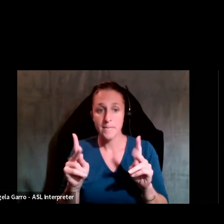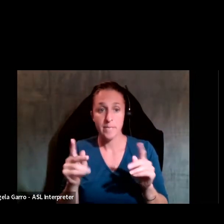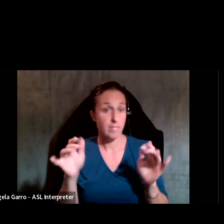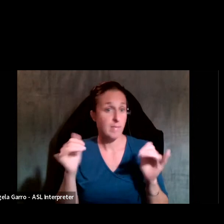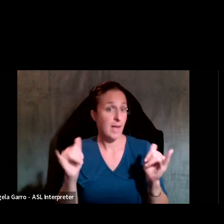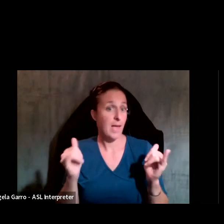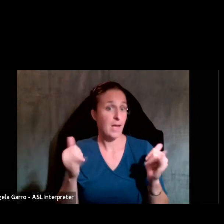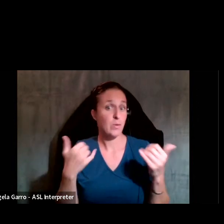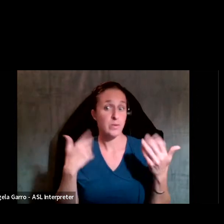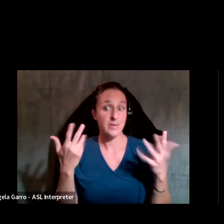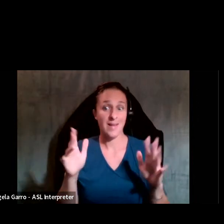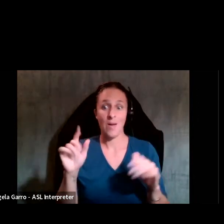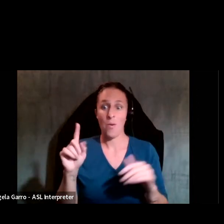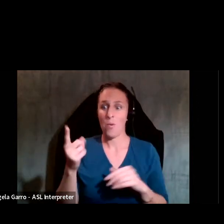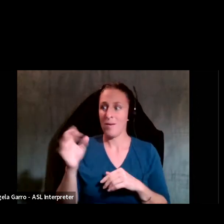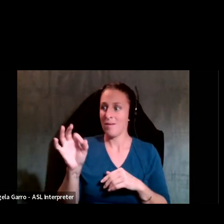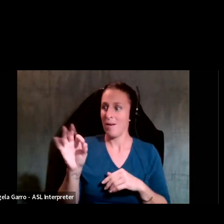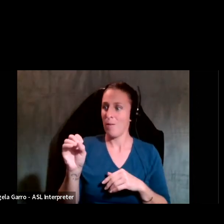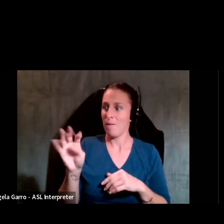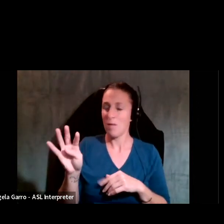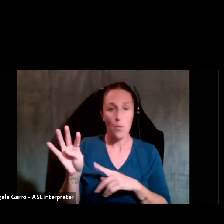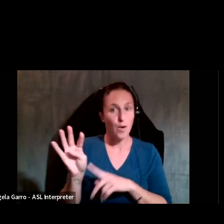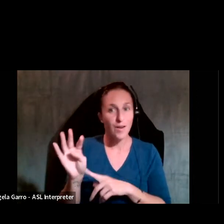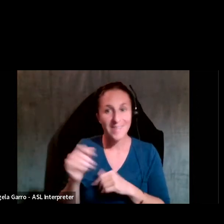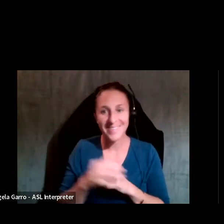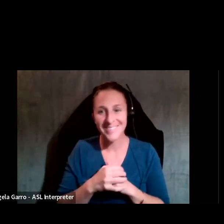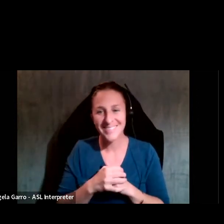with that, we are done and it's only 9:04. Meeting adjourned.